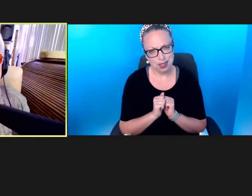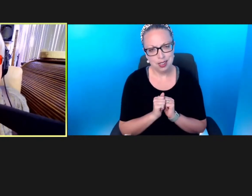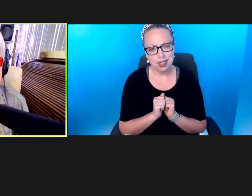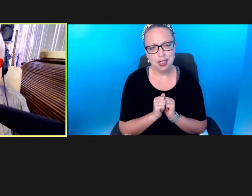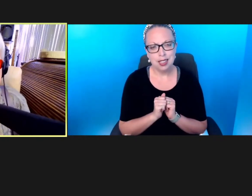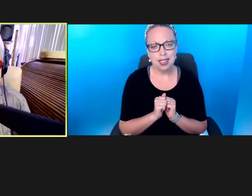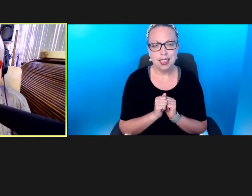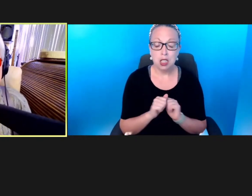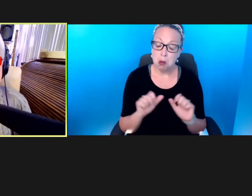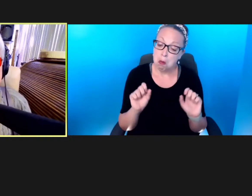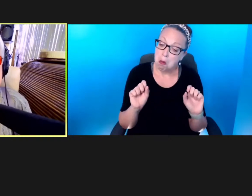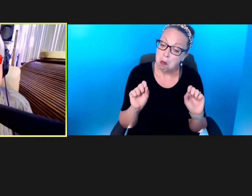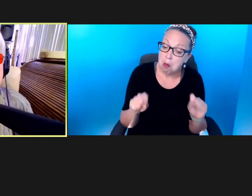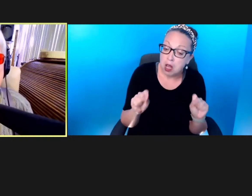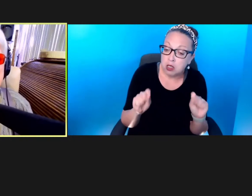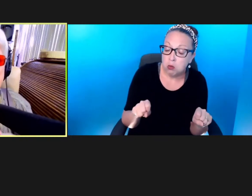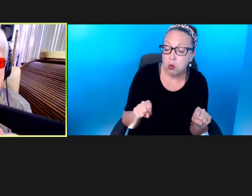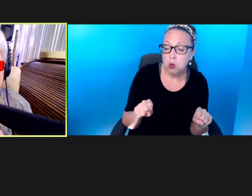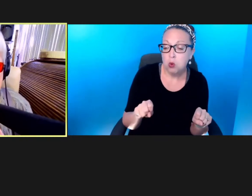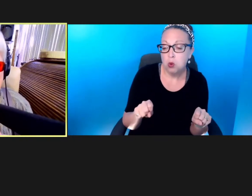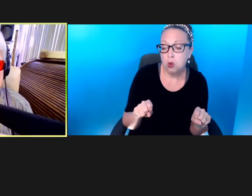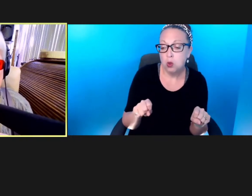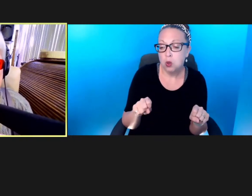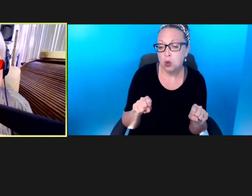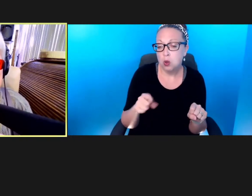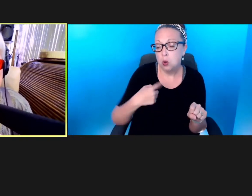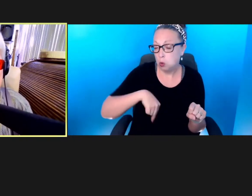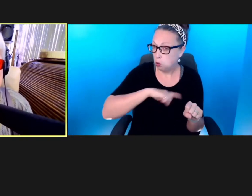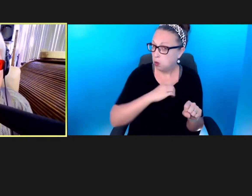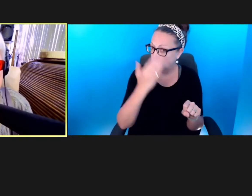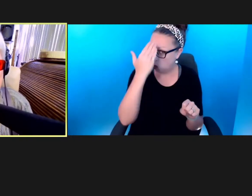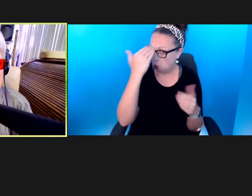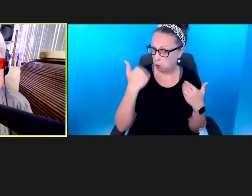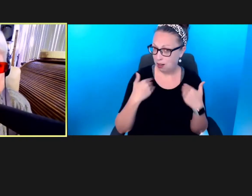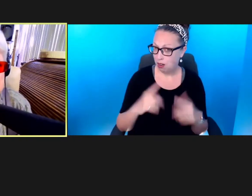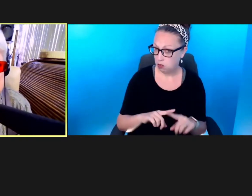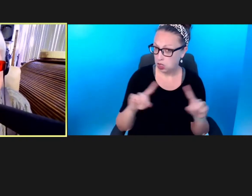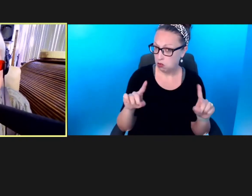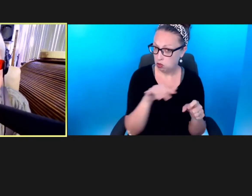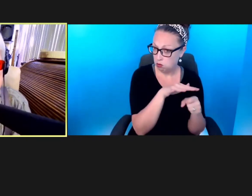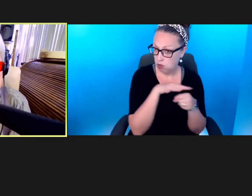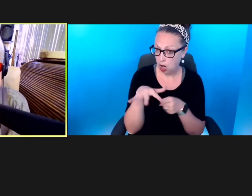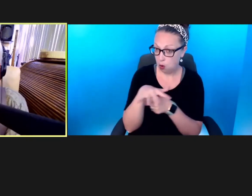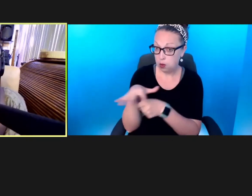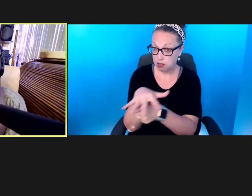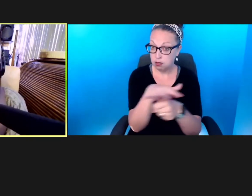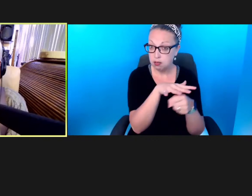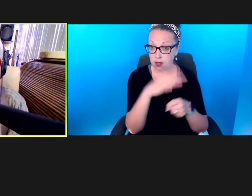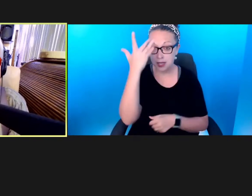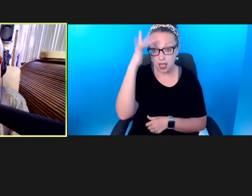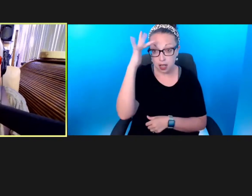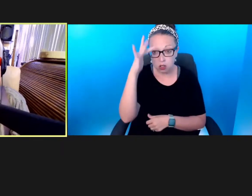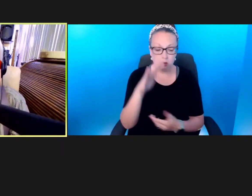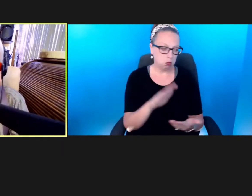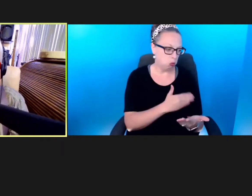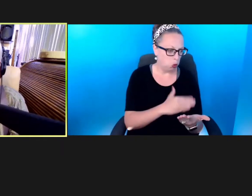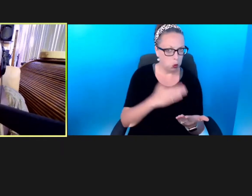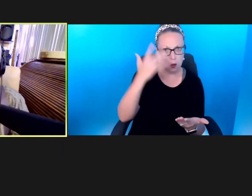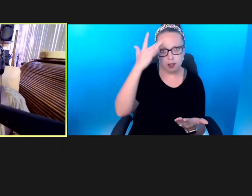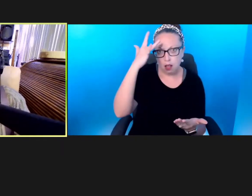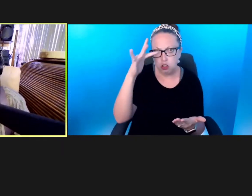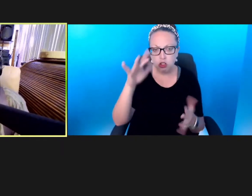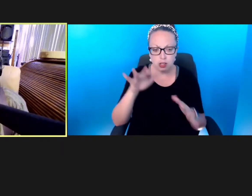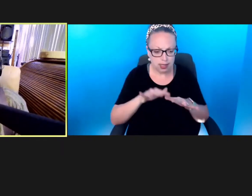it could be that you're, as we know, we have different areas of intelligence: musical intelligence,